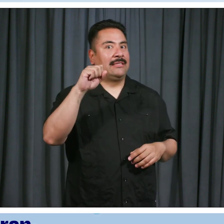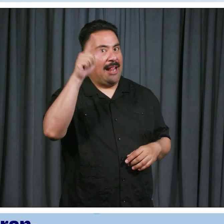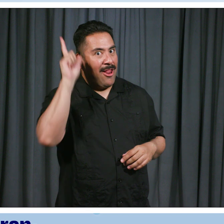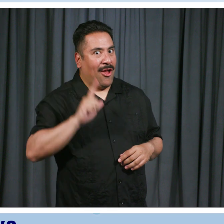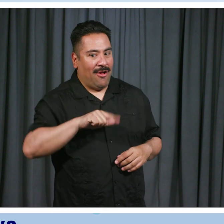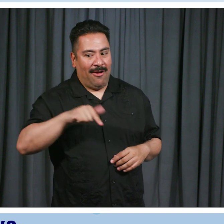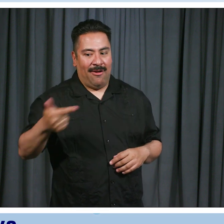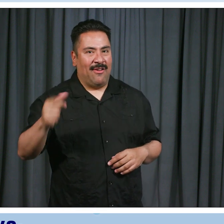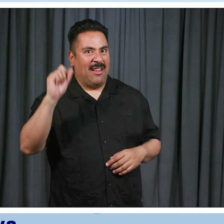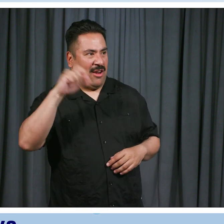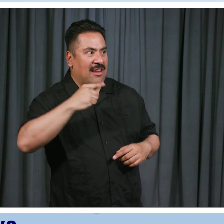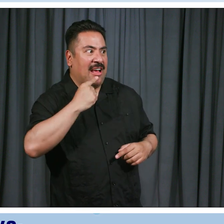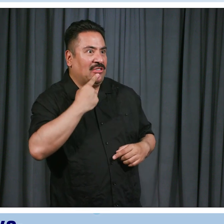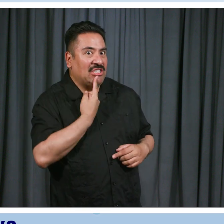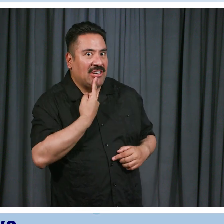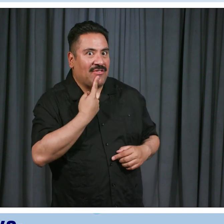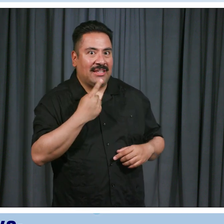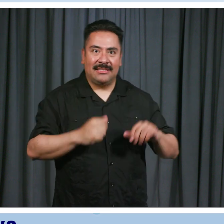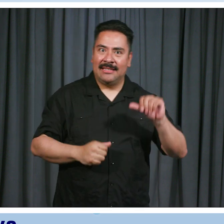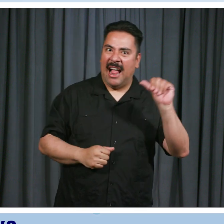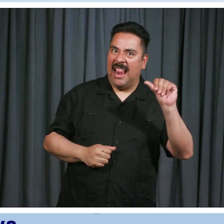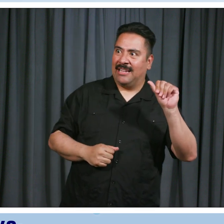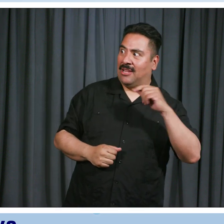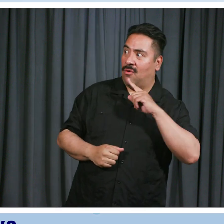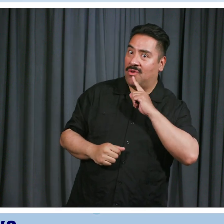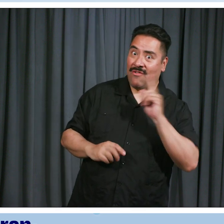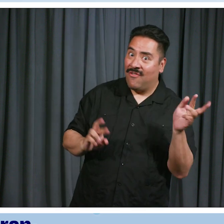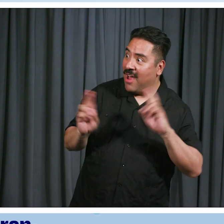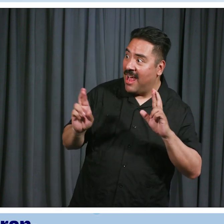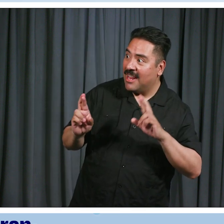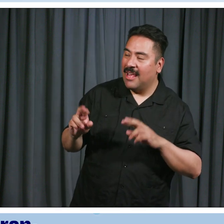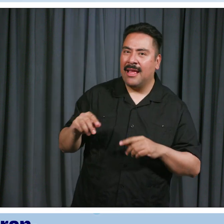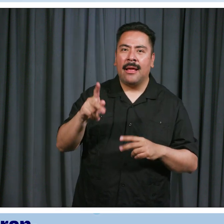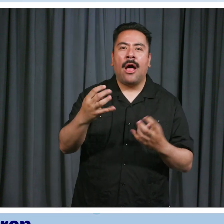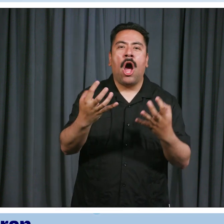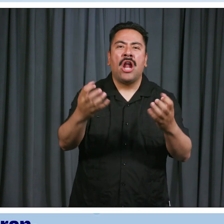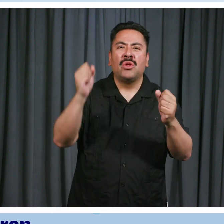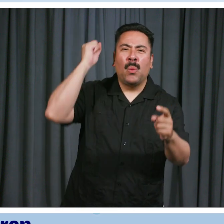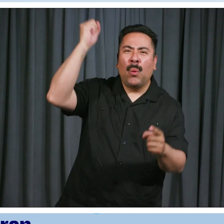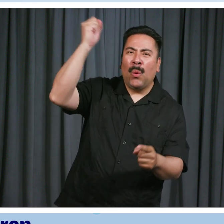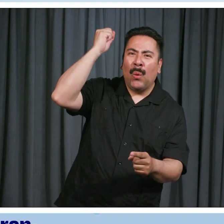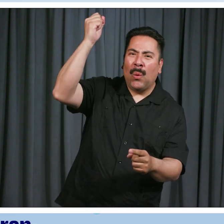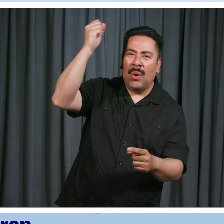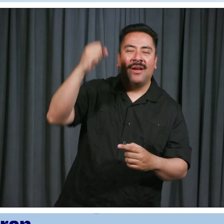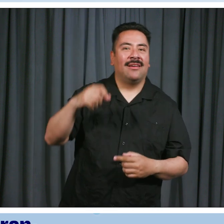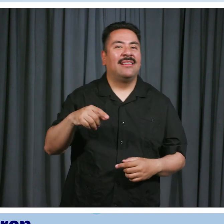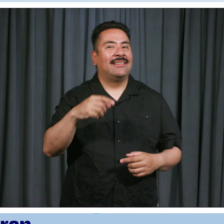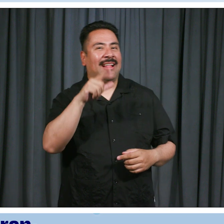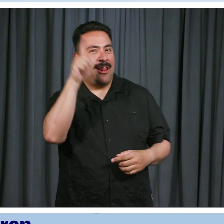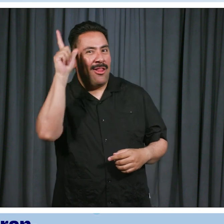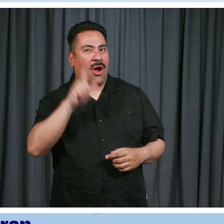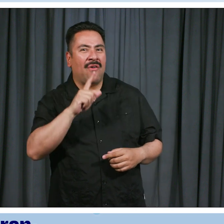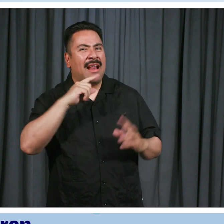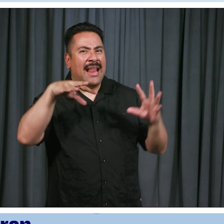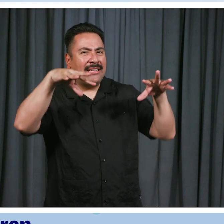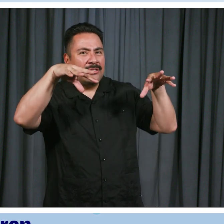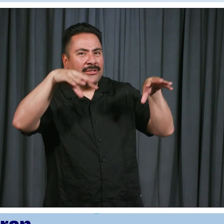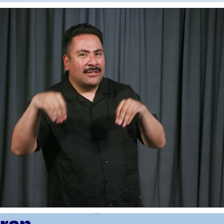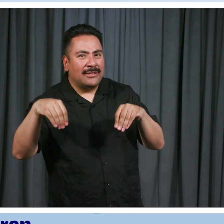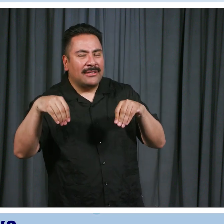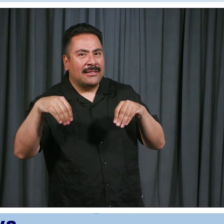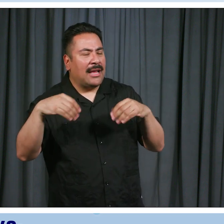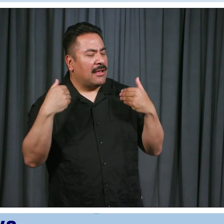things. Okay. Okay. Are we ready? Buckle up. Yes, let's turn out the turned lights quickly. and